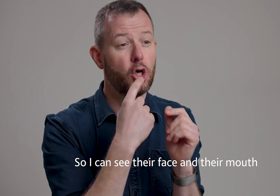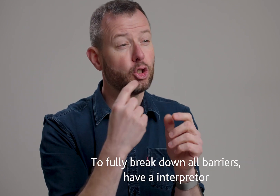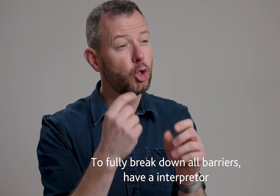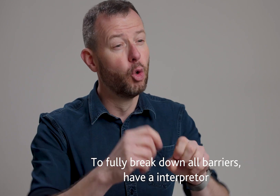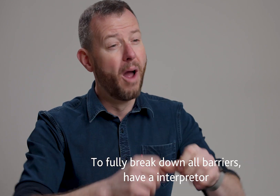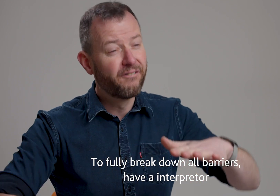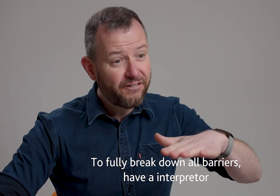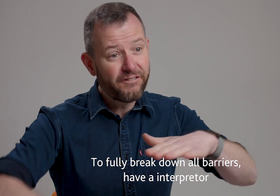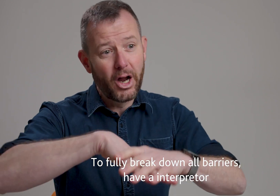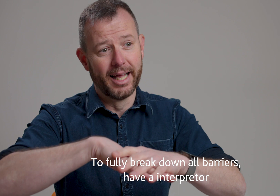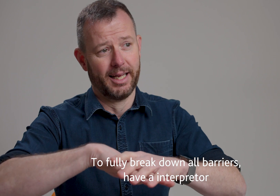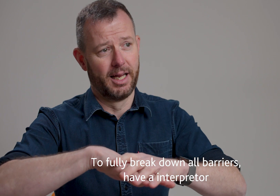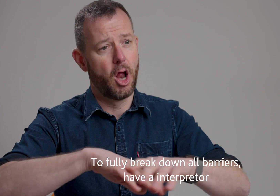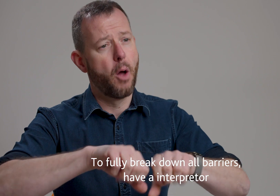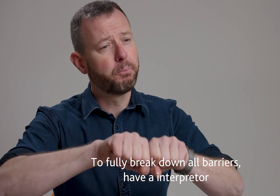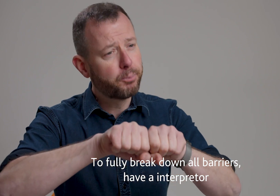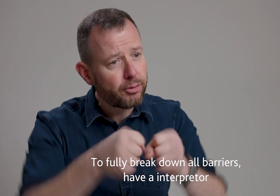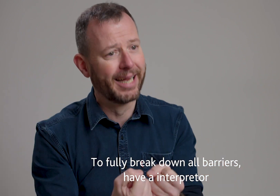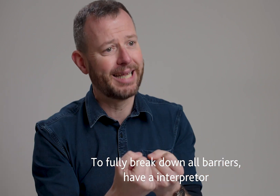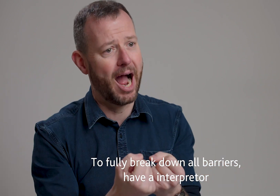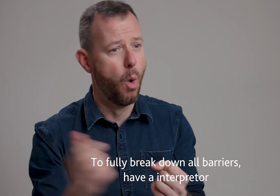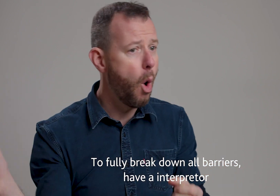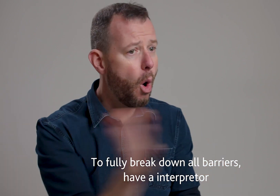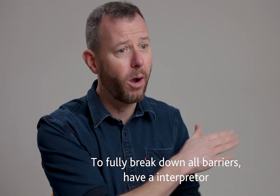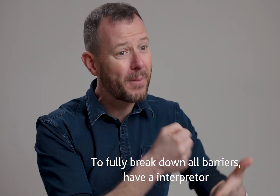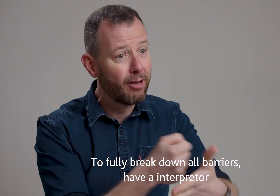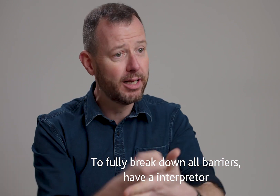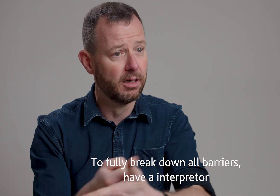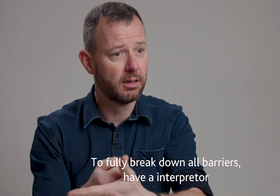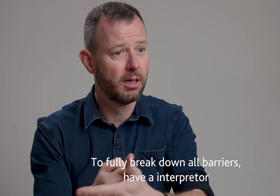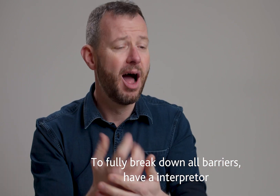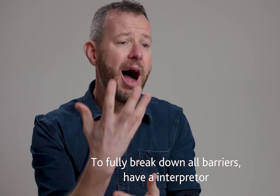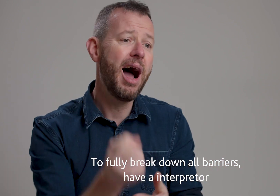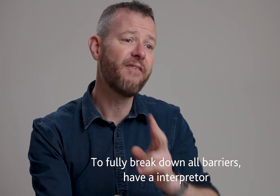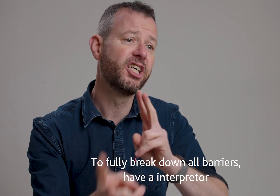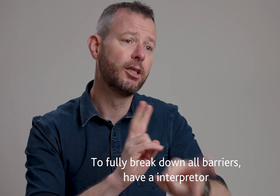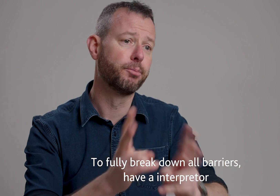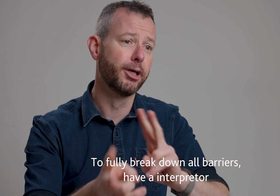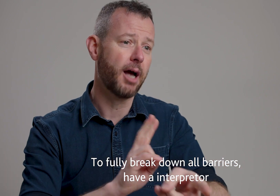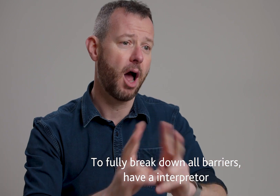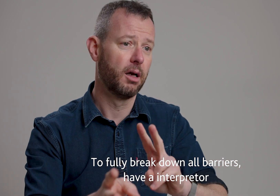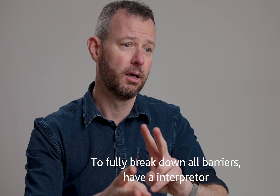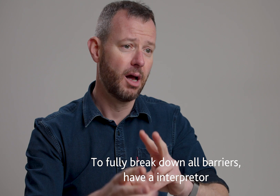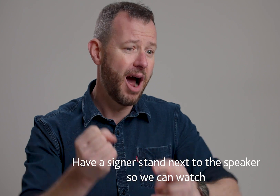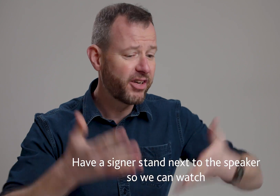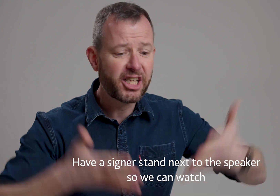To fully try down all downers, have a sheet of paper, have a